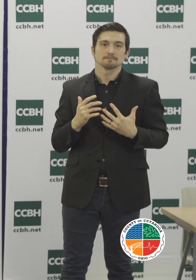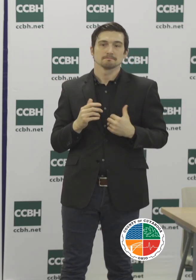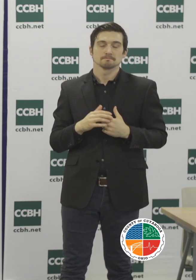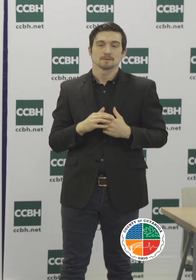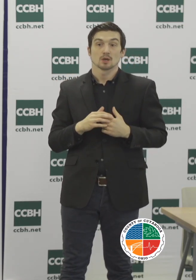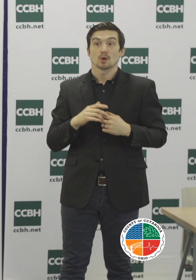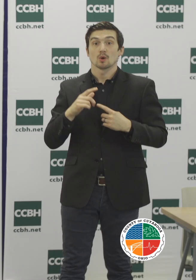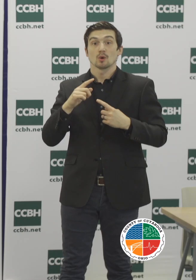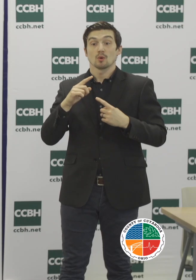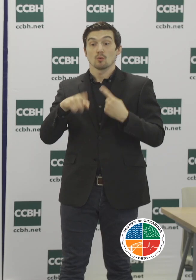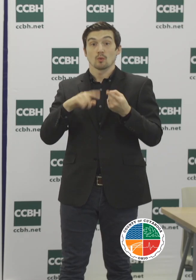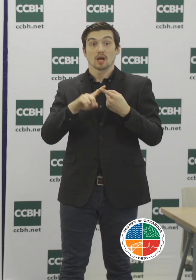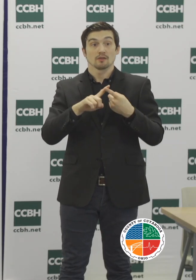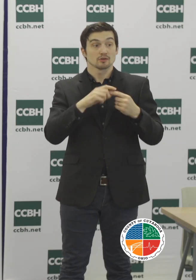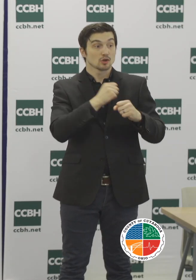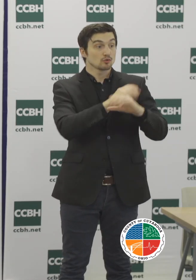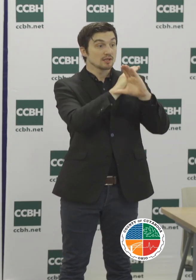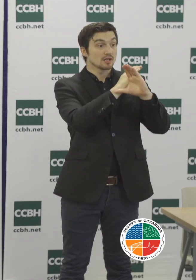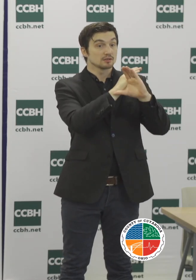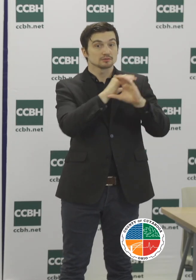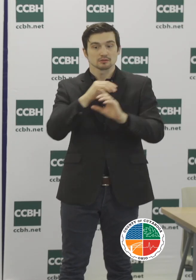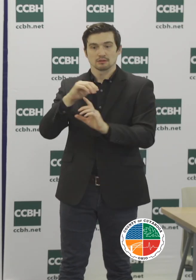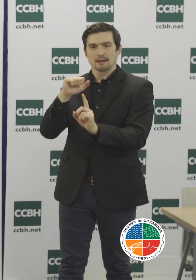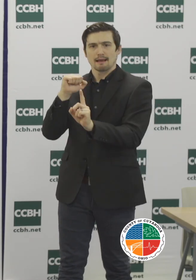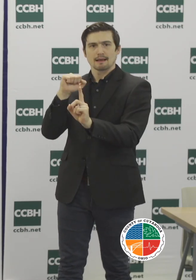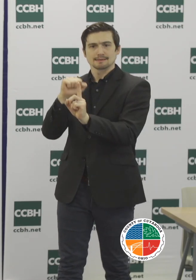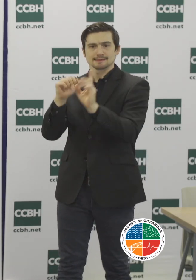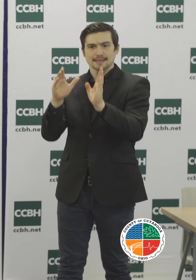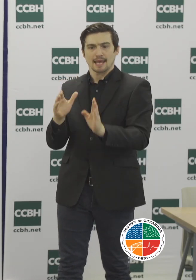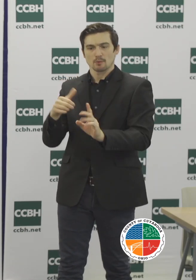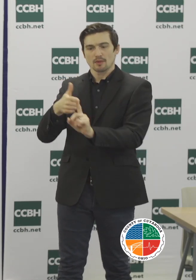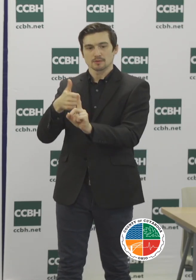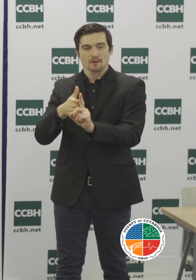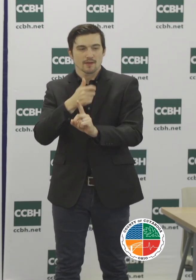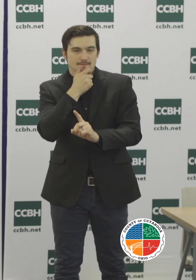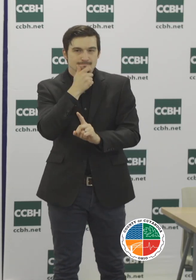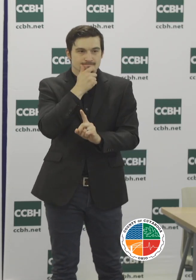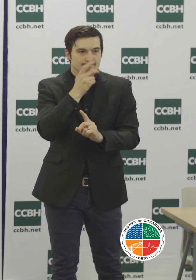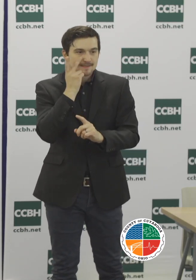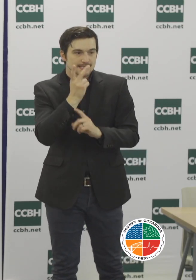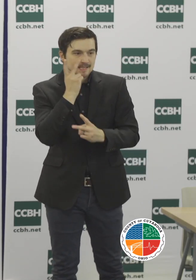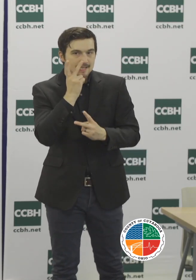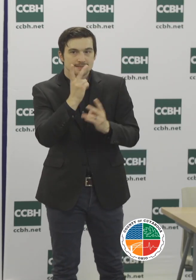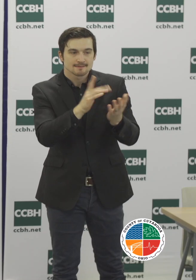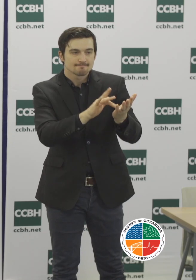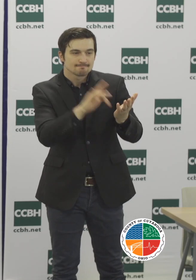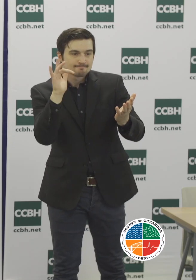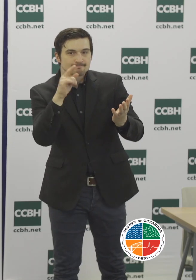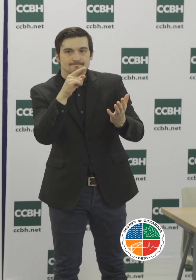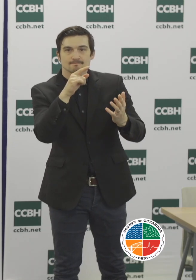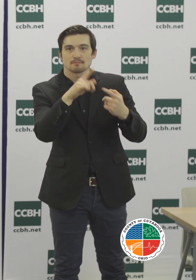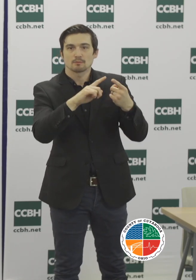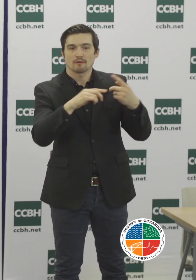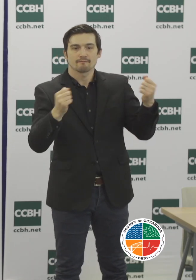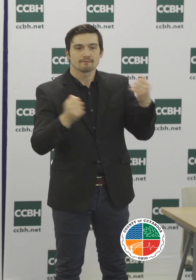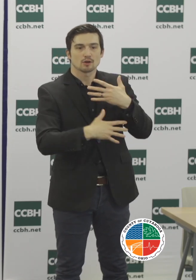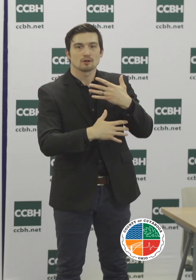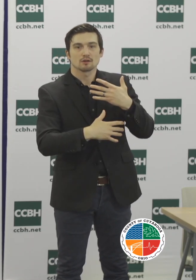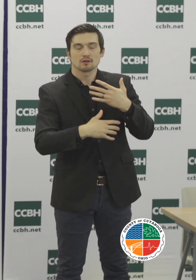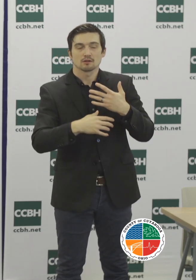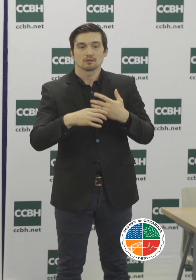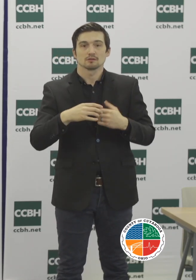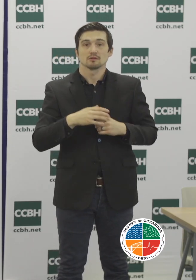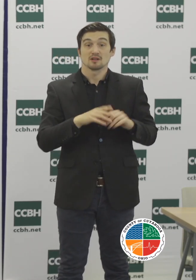scammers will try and take advantage of the fear and concern that people feel. Our Department of Consumer Affairs